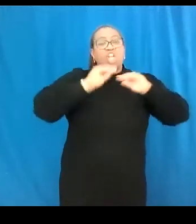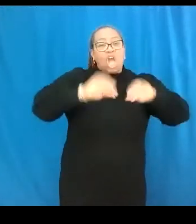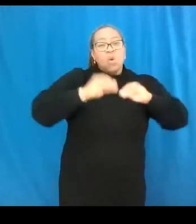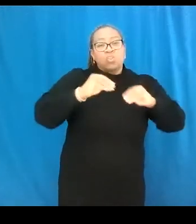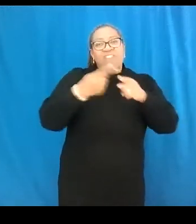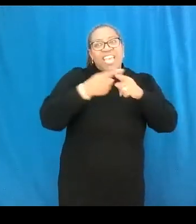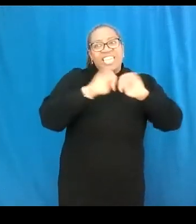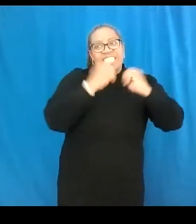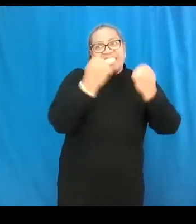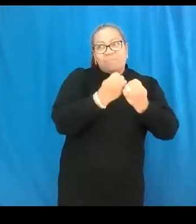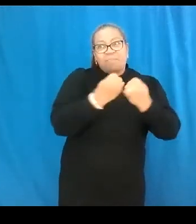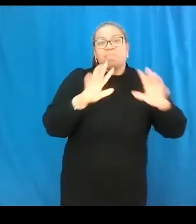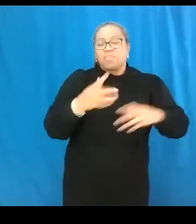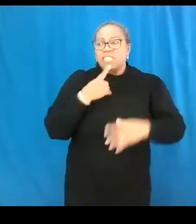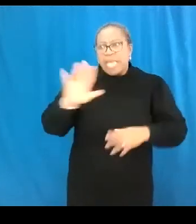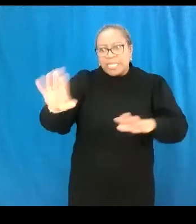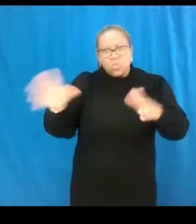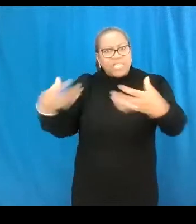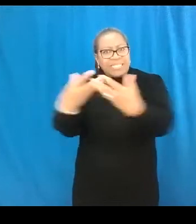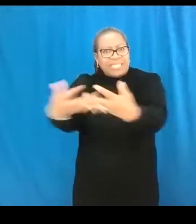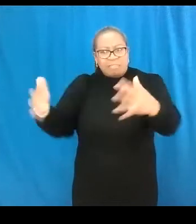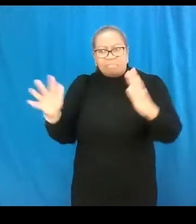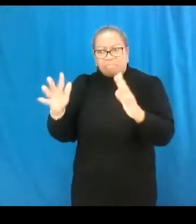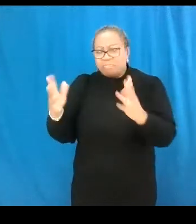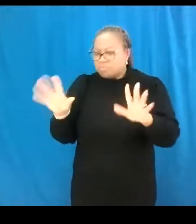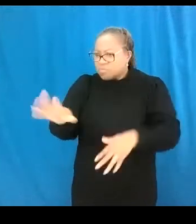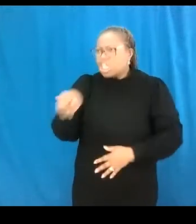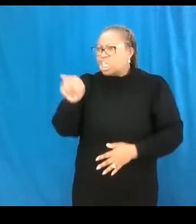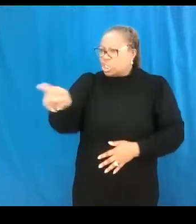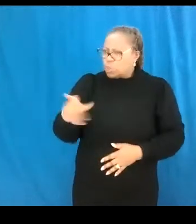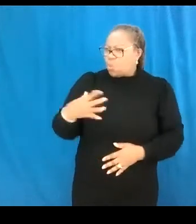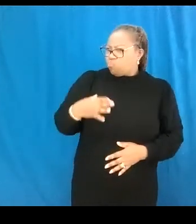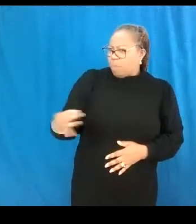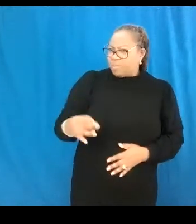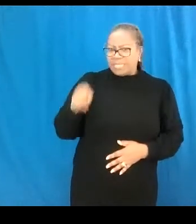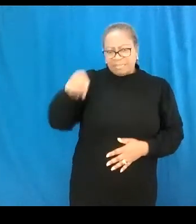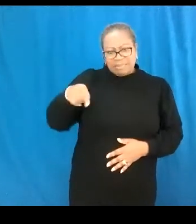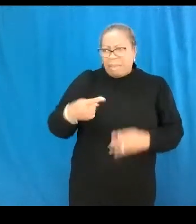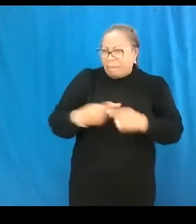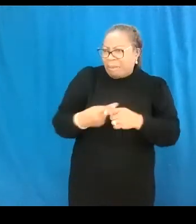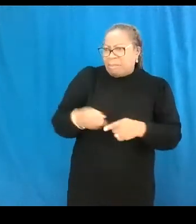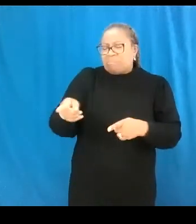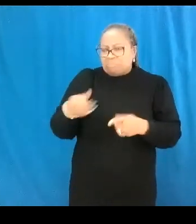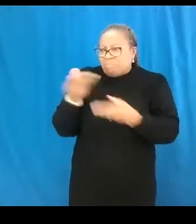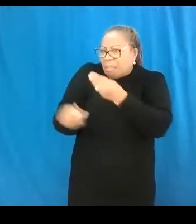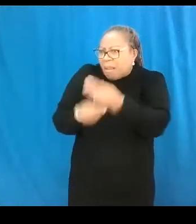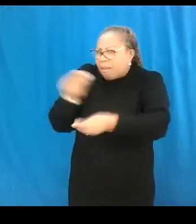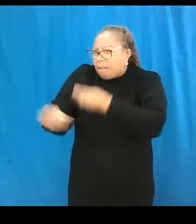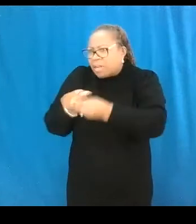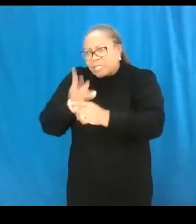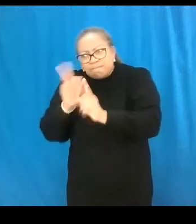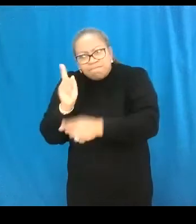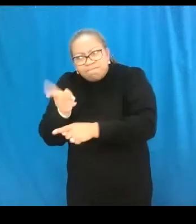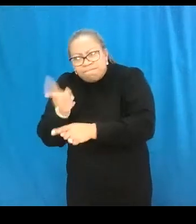you need to do to win. You are representing your country. And in Matthew chapter 5, Jesus is telling